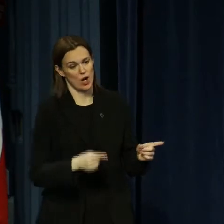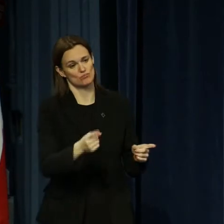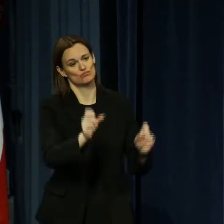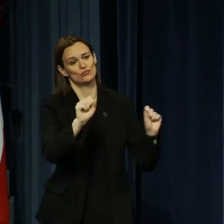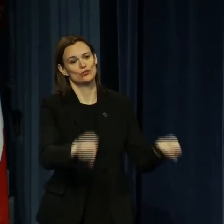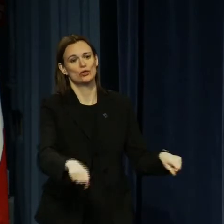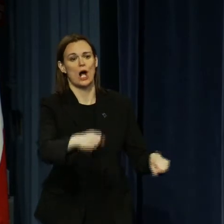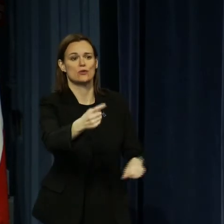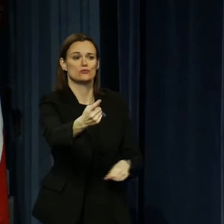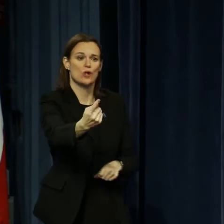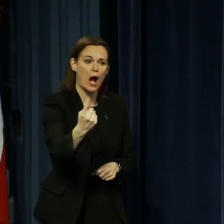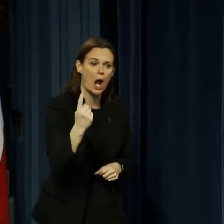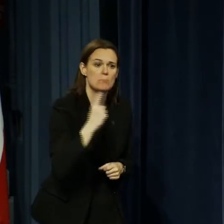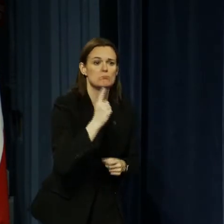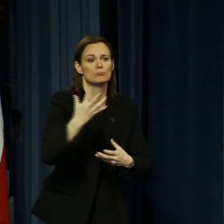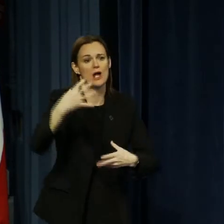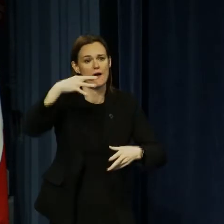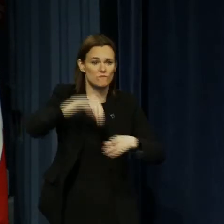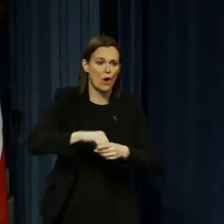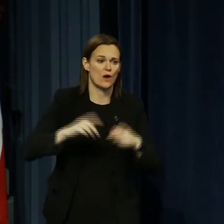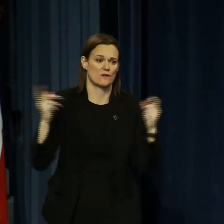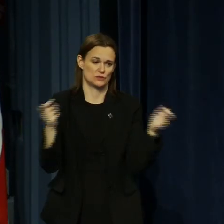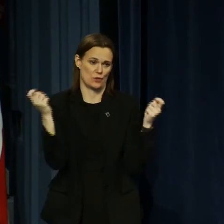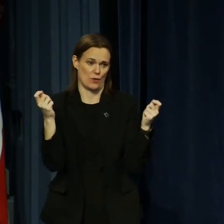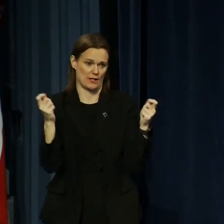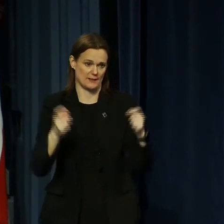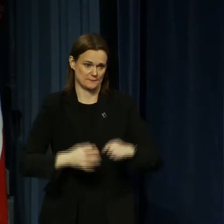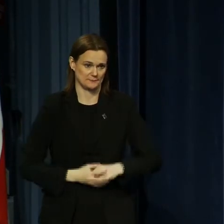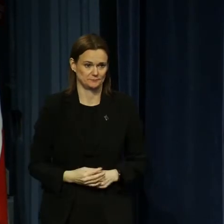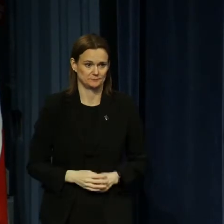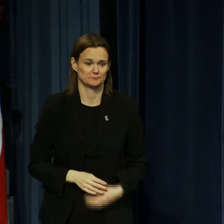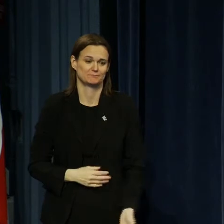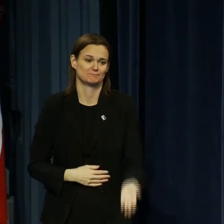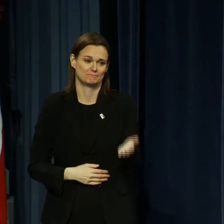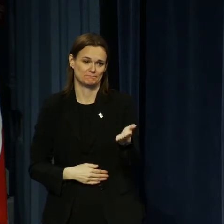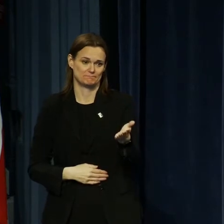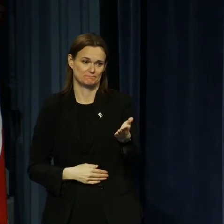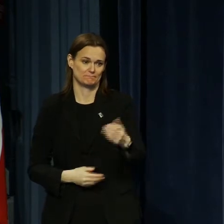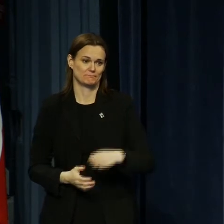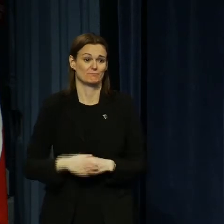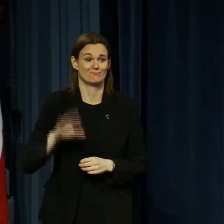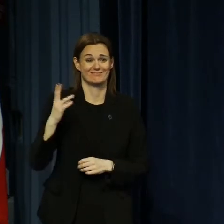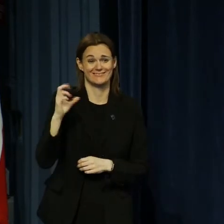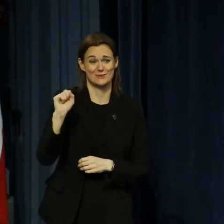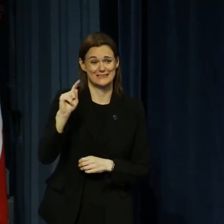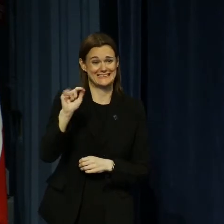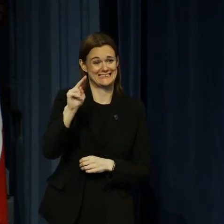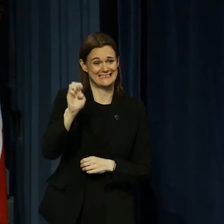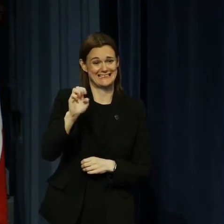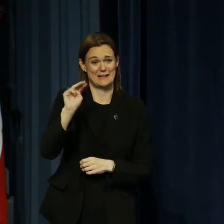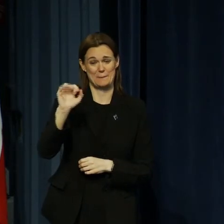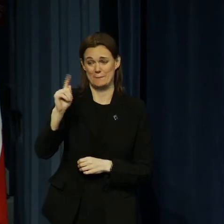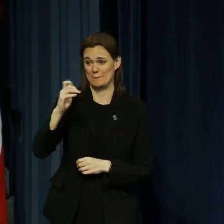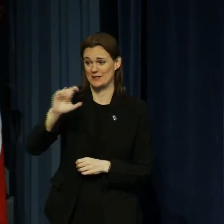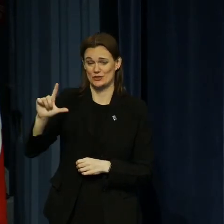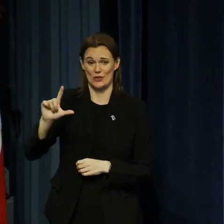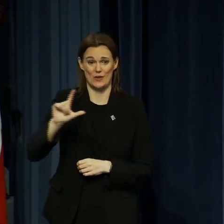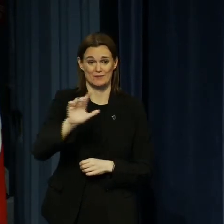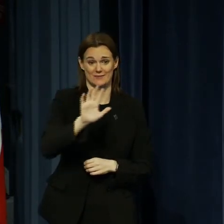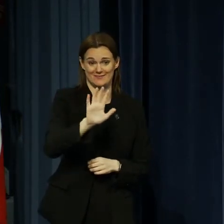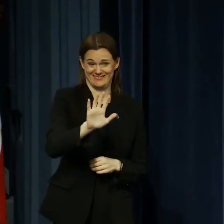all. She has invested her time and talents since that to do just that. She began